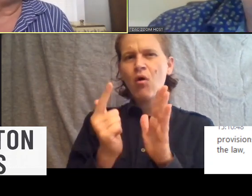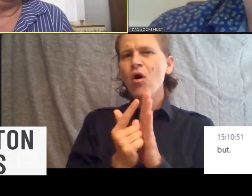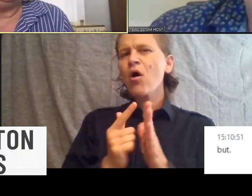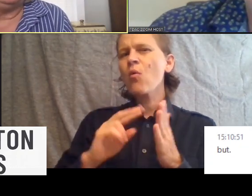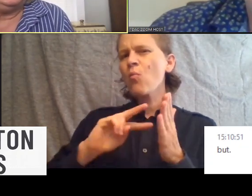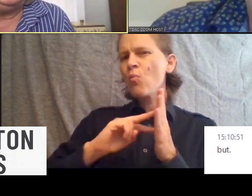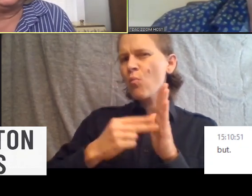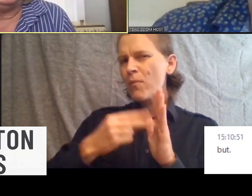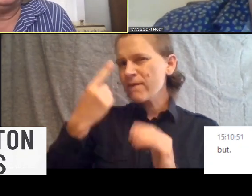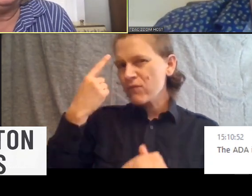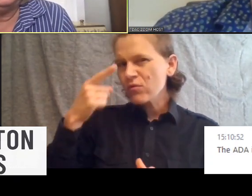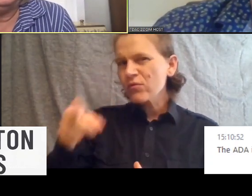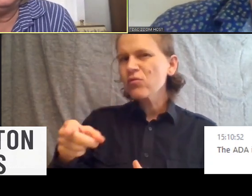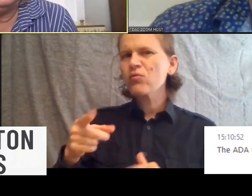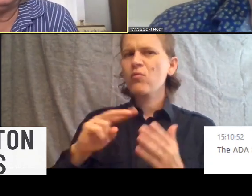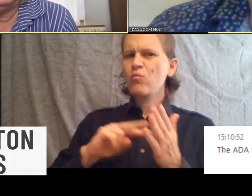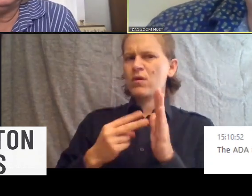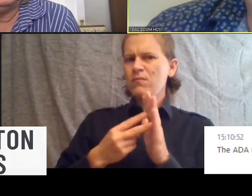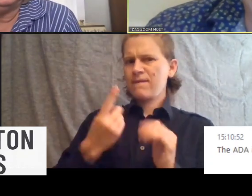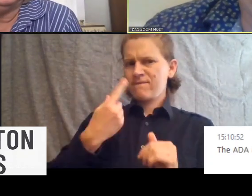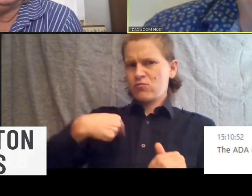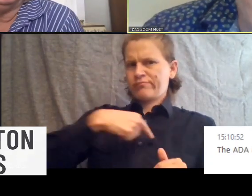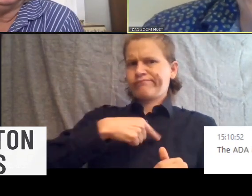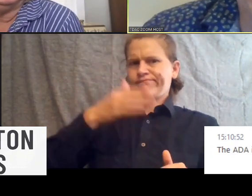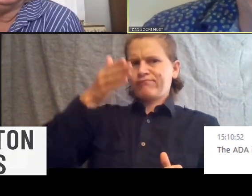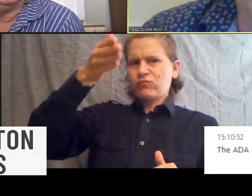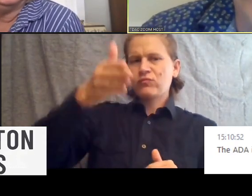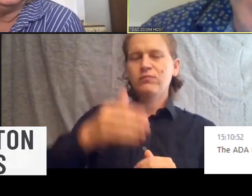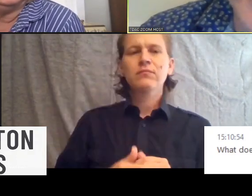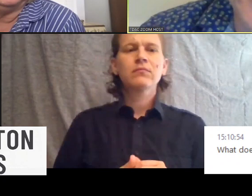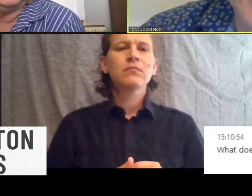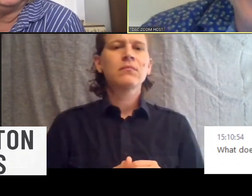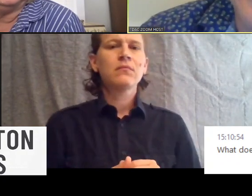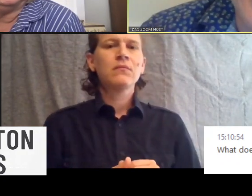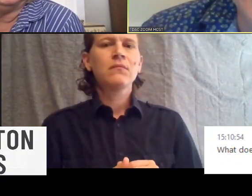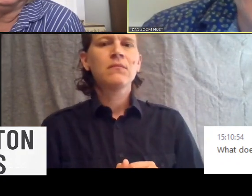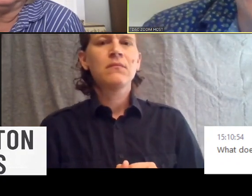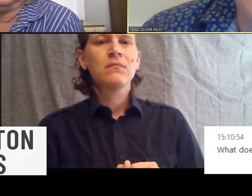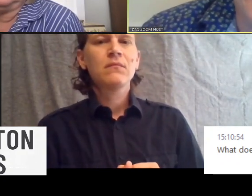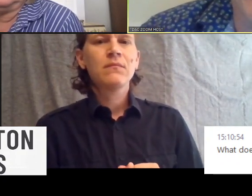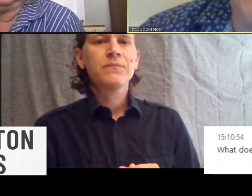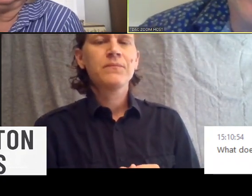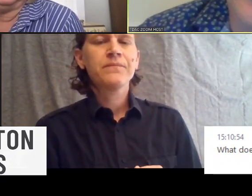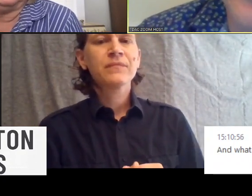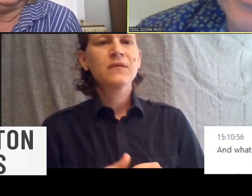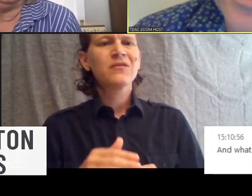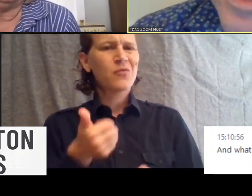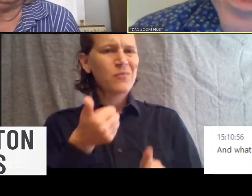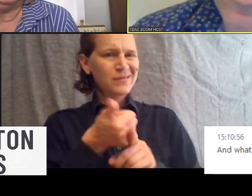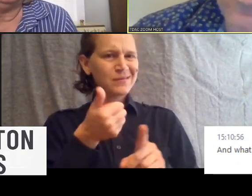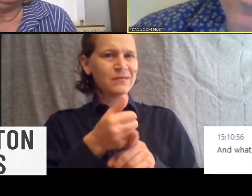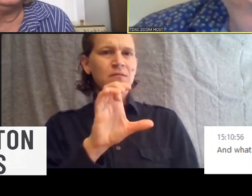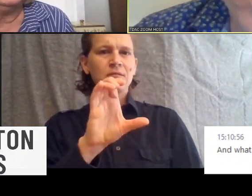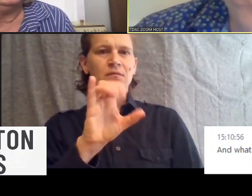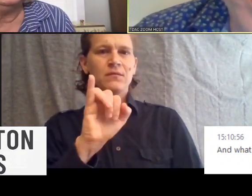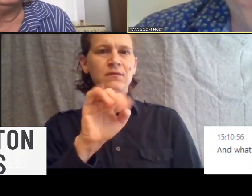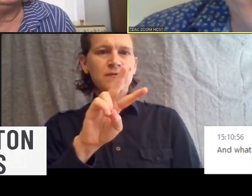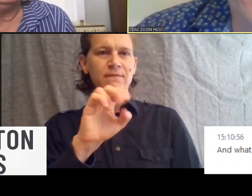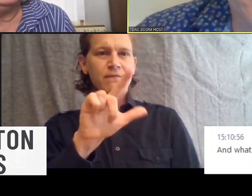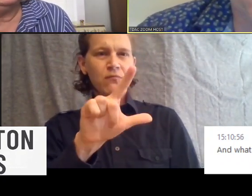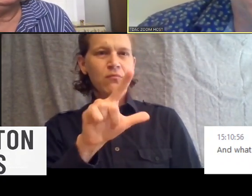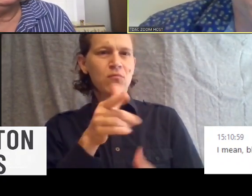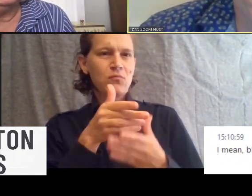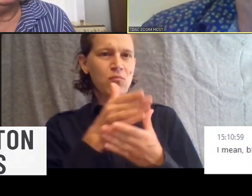call us to do in the future? I mean, like a ride is a civil right, as I indicated earlier. When we're